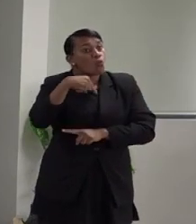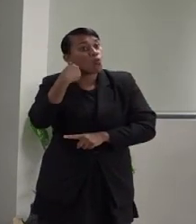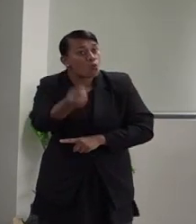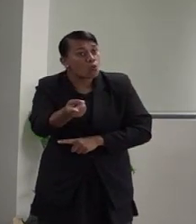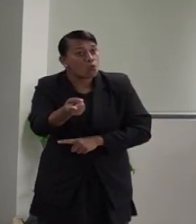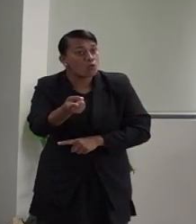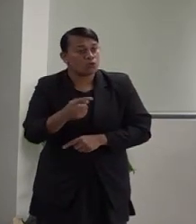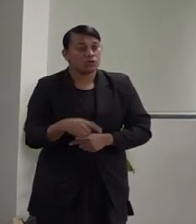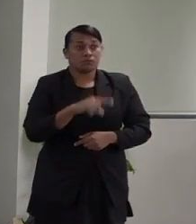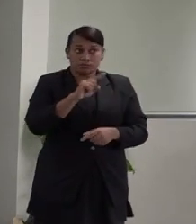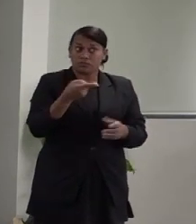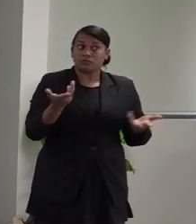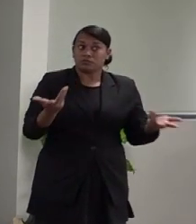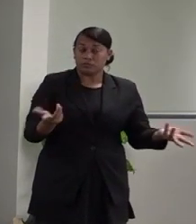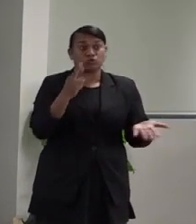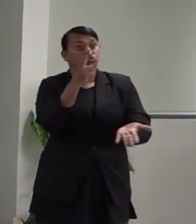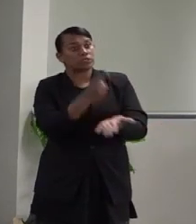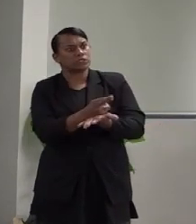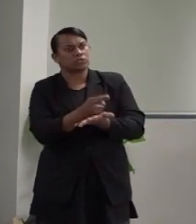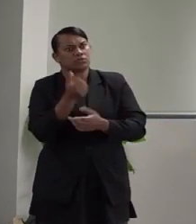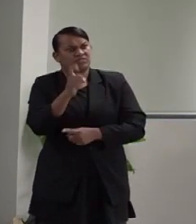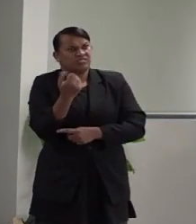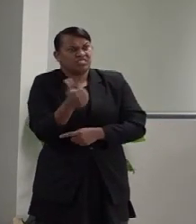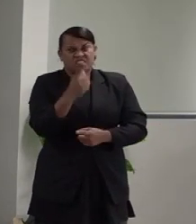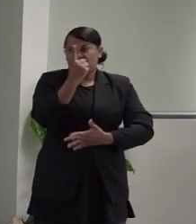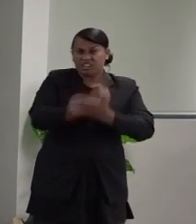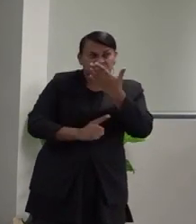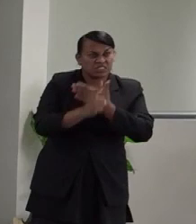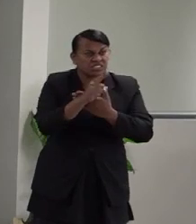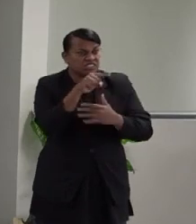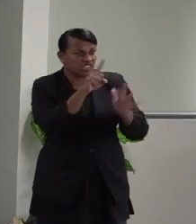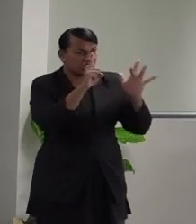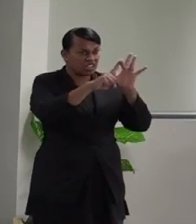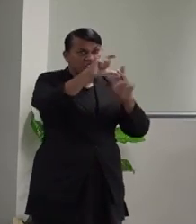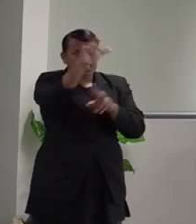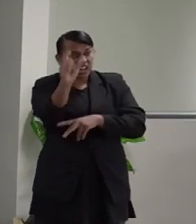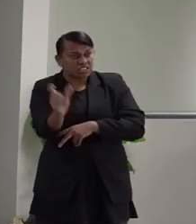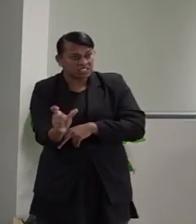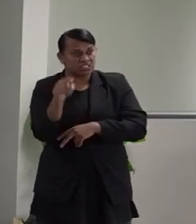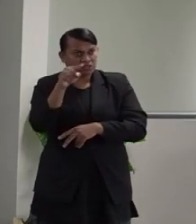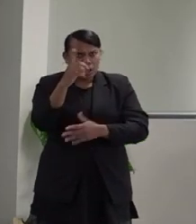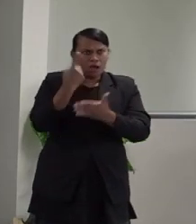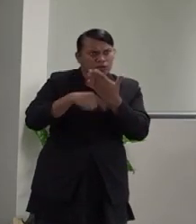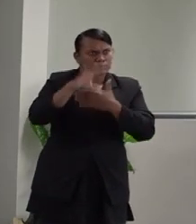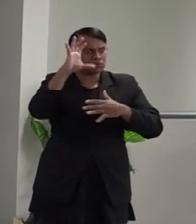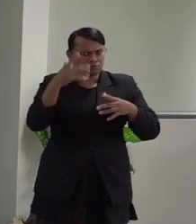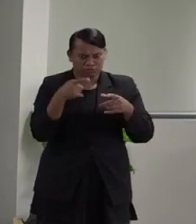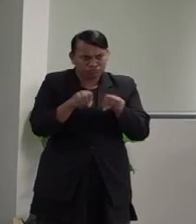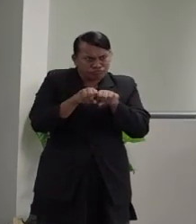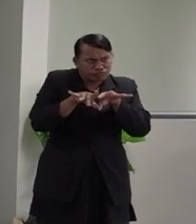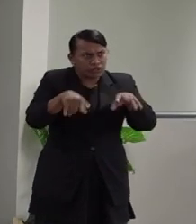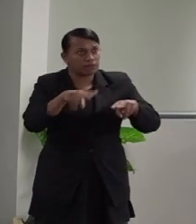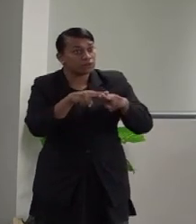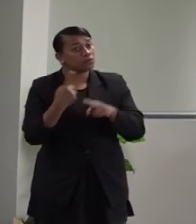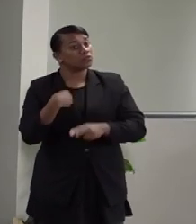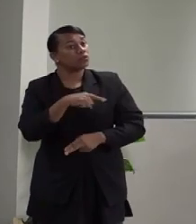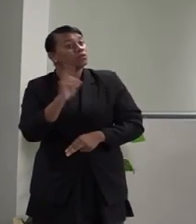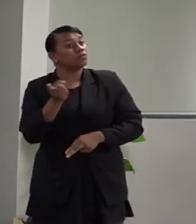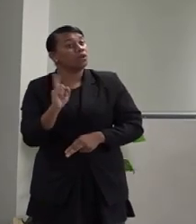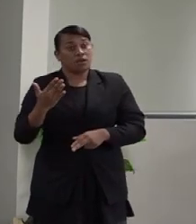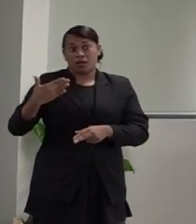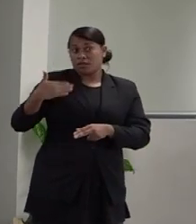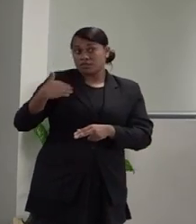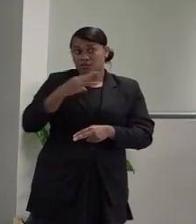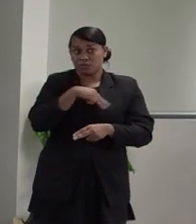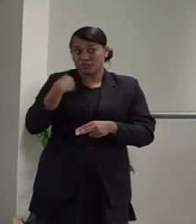is, if what happened in Italy happens in Fiji, our healthcare system would buckle.